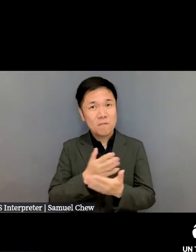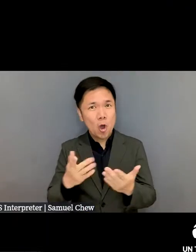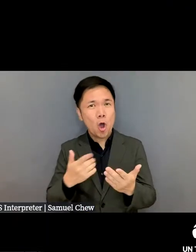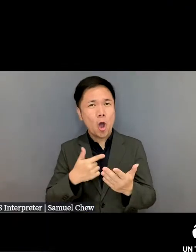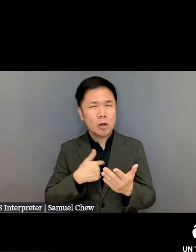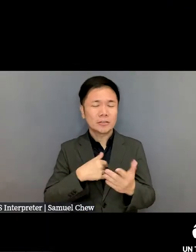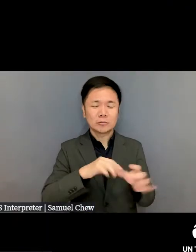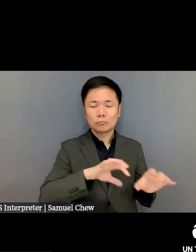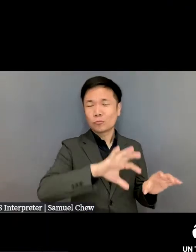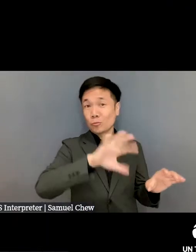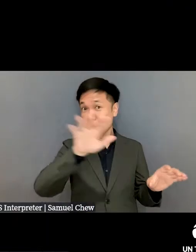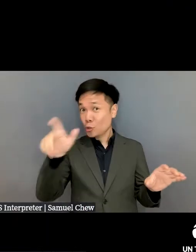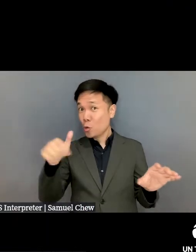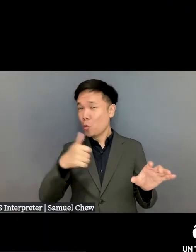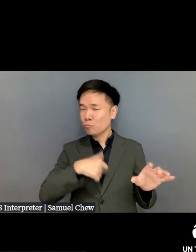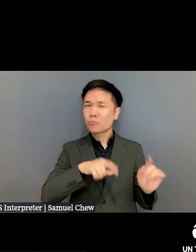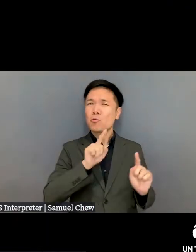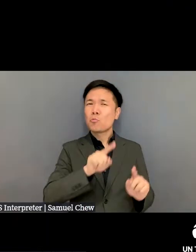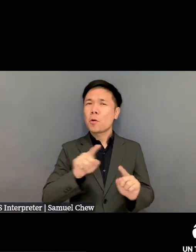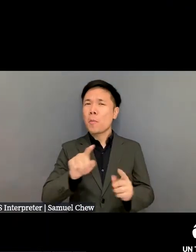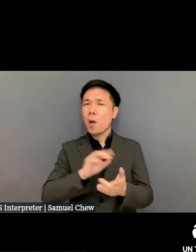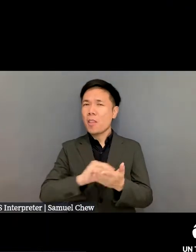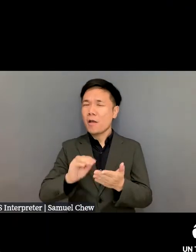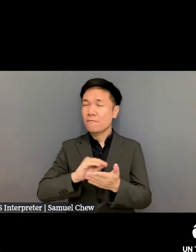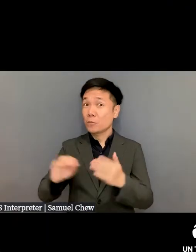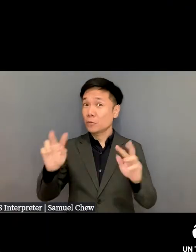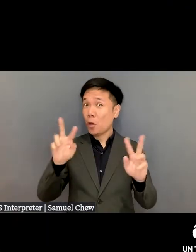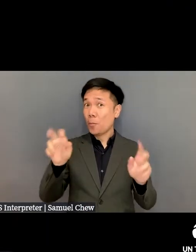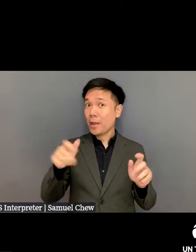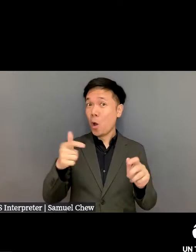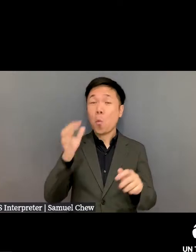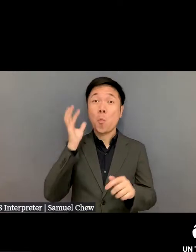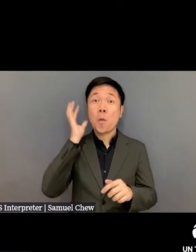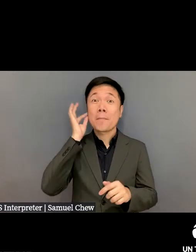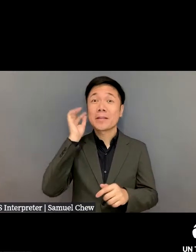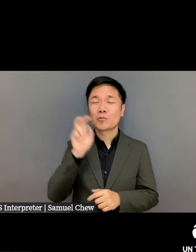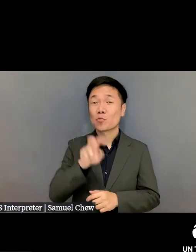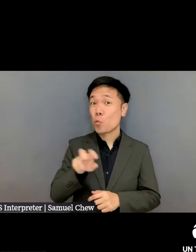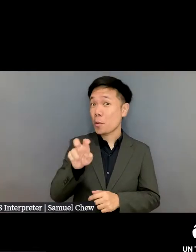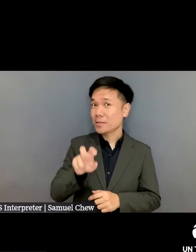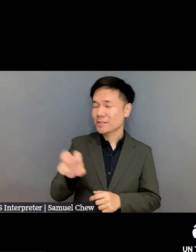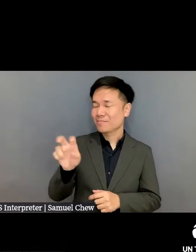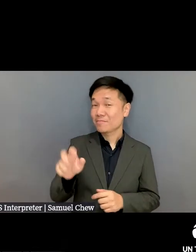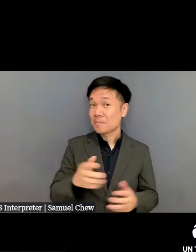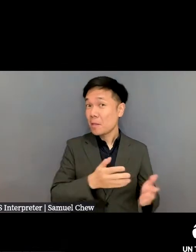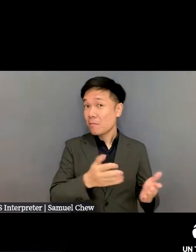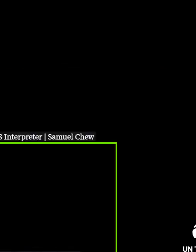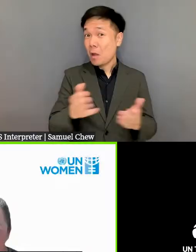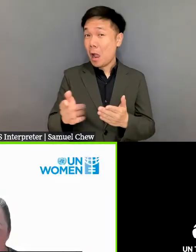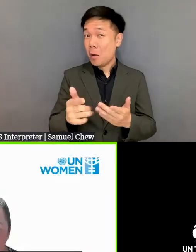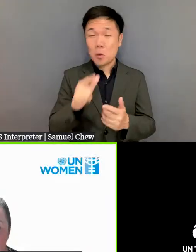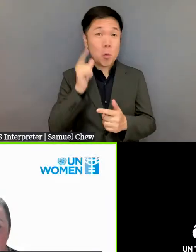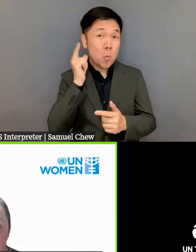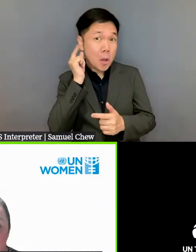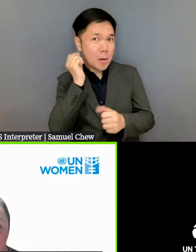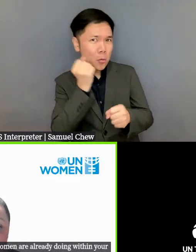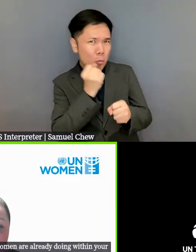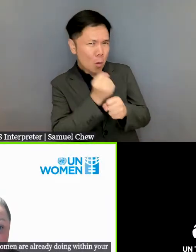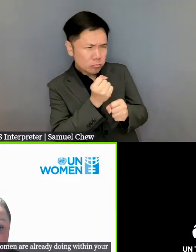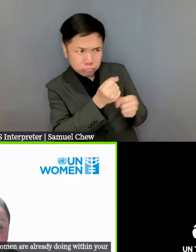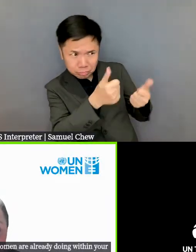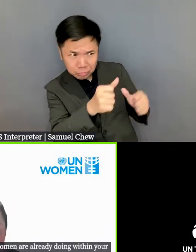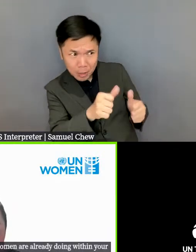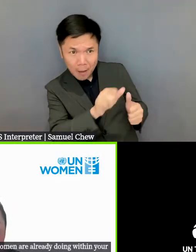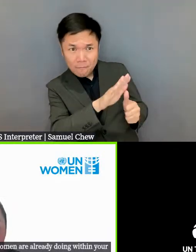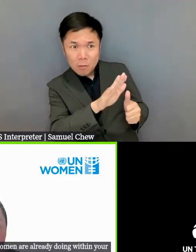in tourism, and also to make visible the work that women are already doing within your institution and